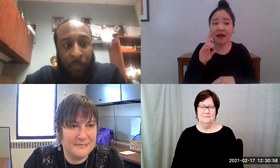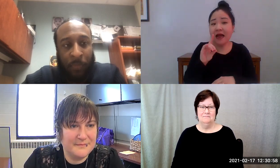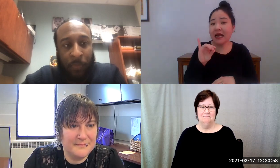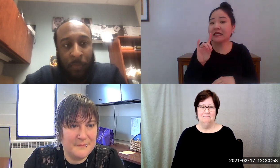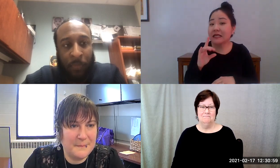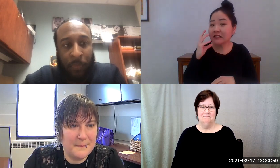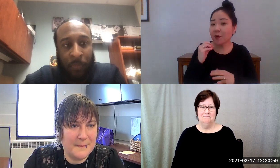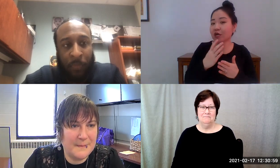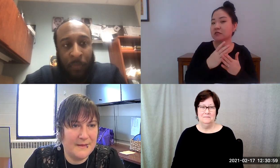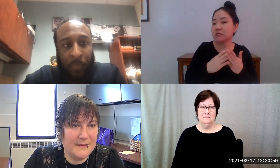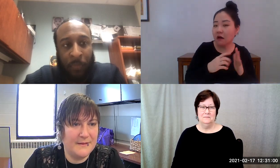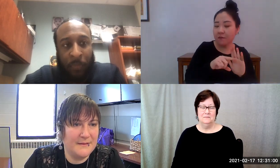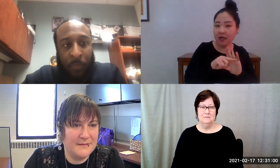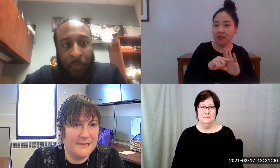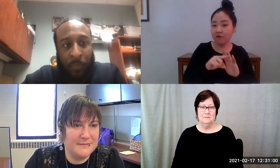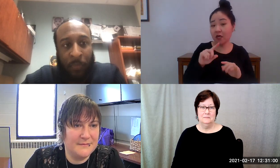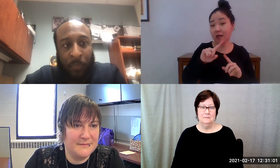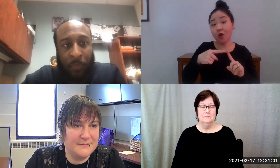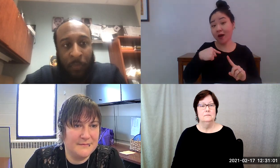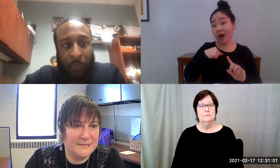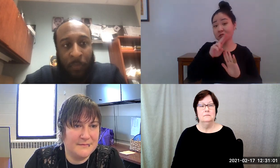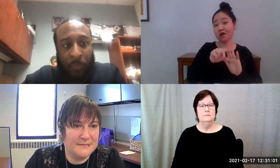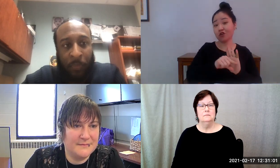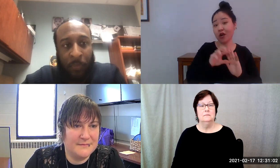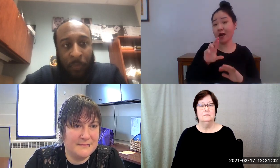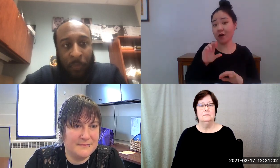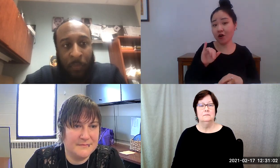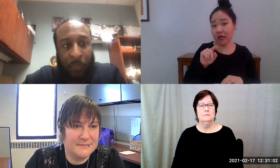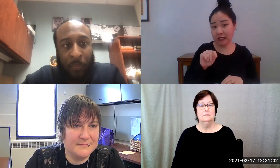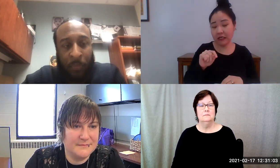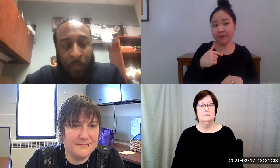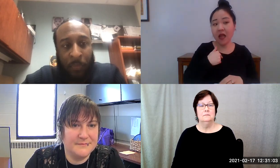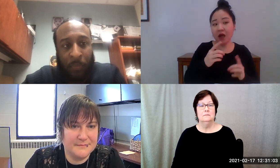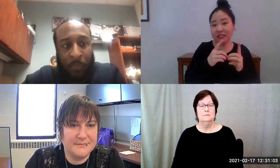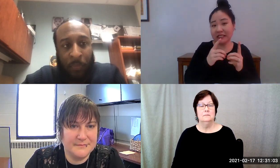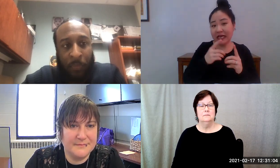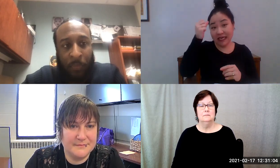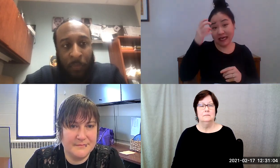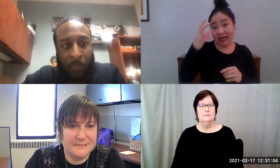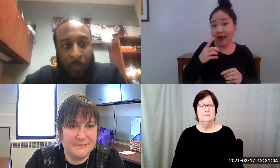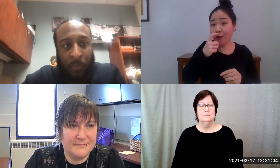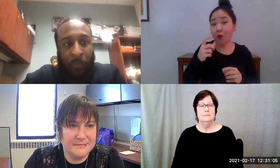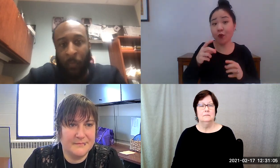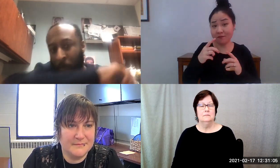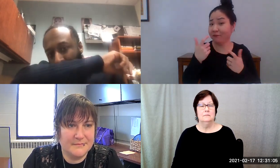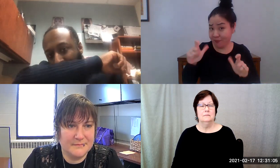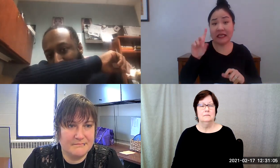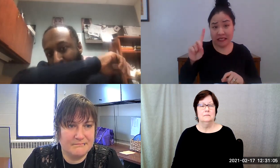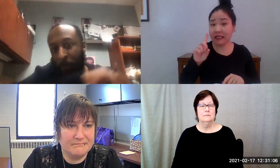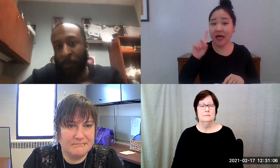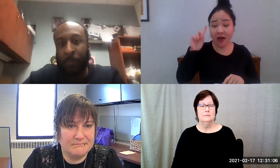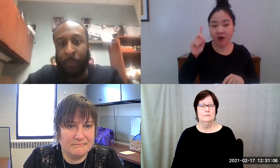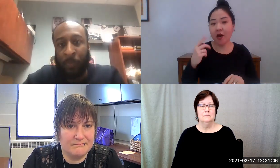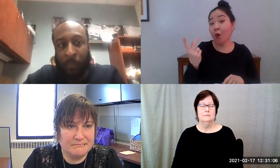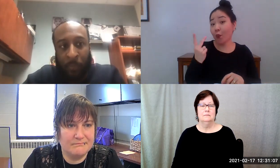experience. I did experience some negativity when I was an undergrad at RIT. I was dating the guy who was